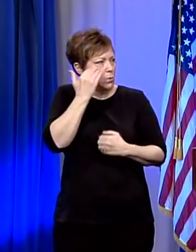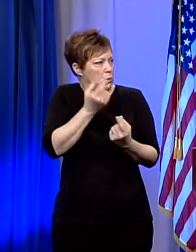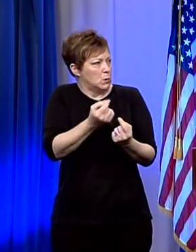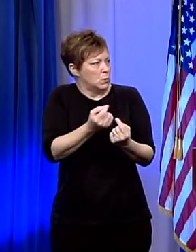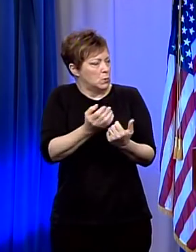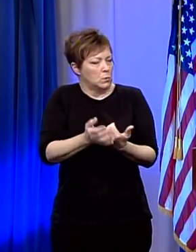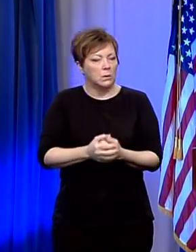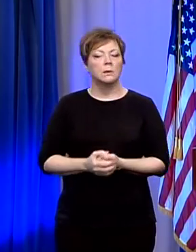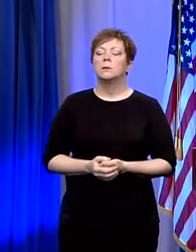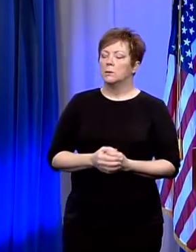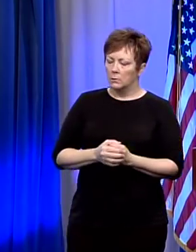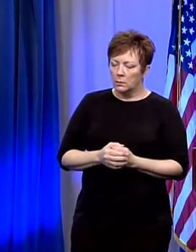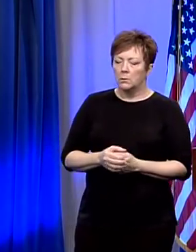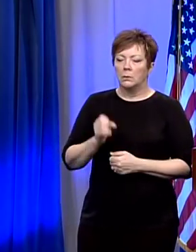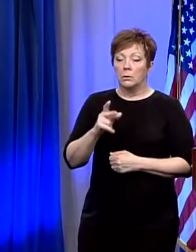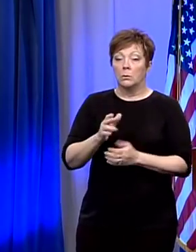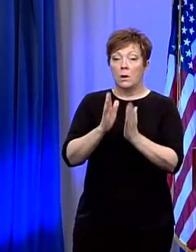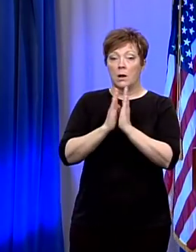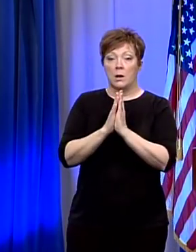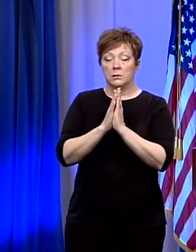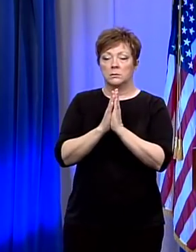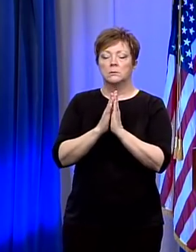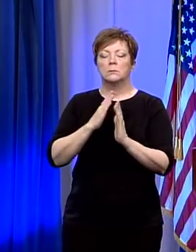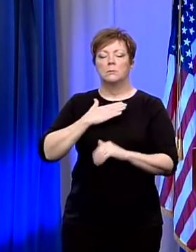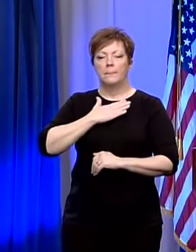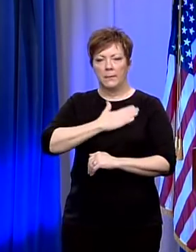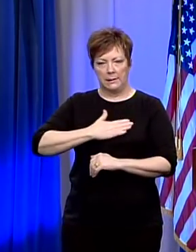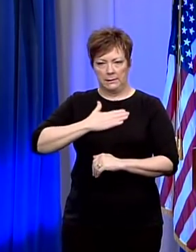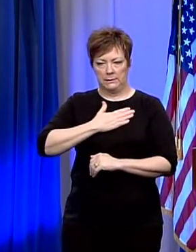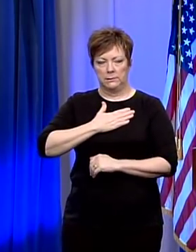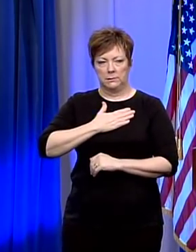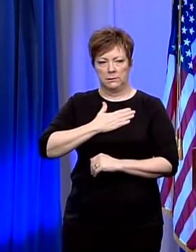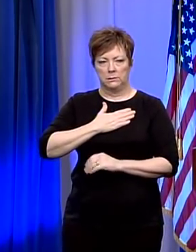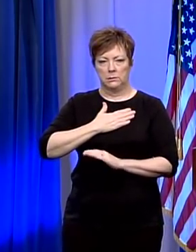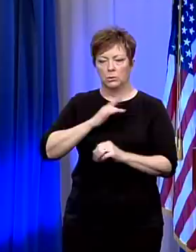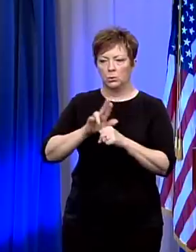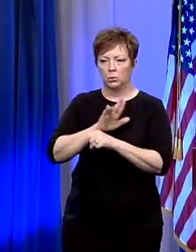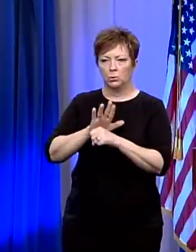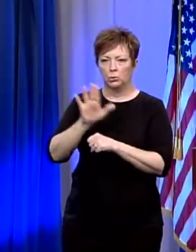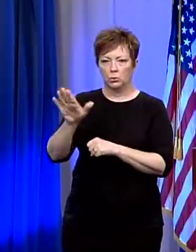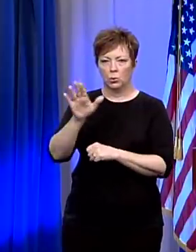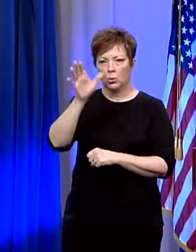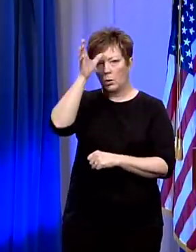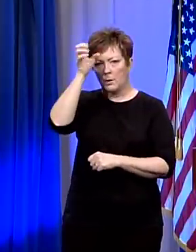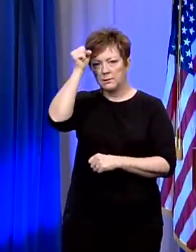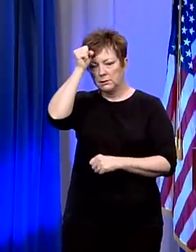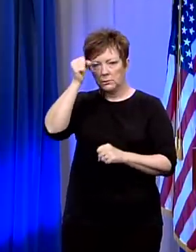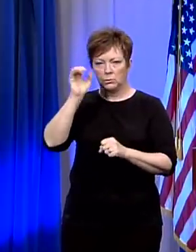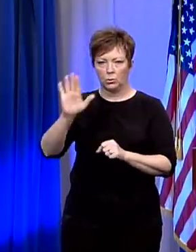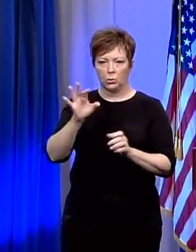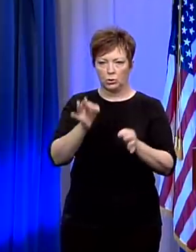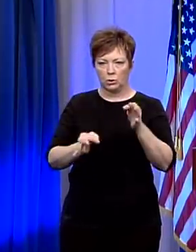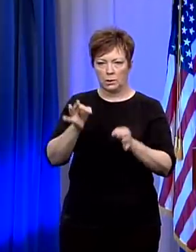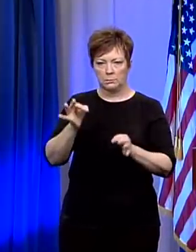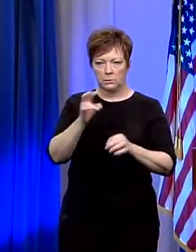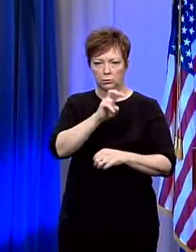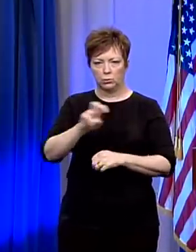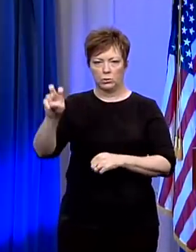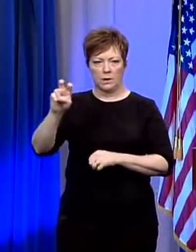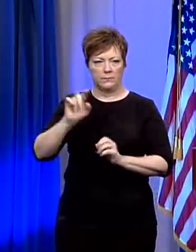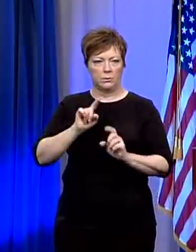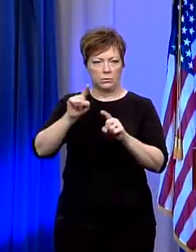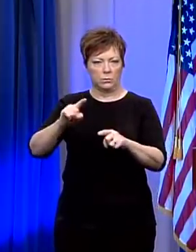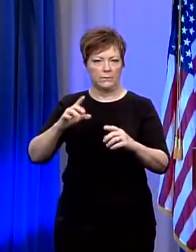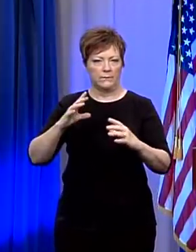Sure. So I would ask everyone to use prudence when they're traveling on vacation.